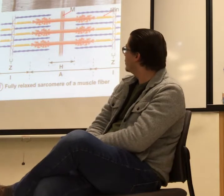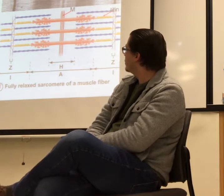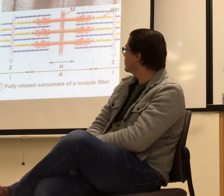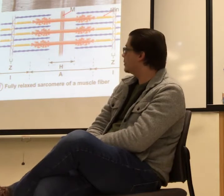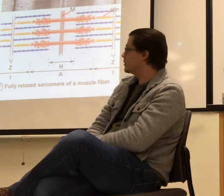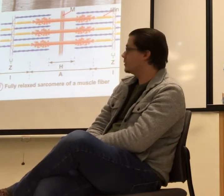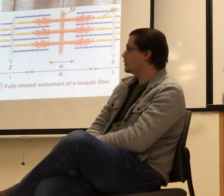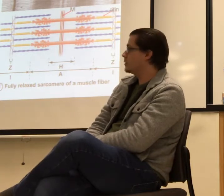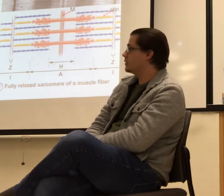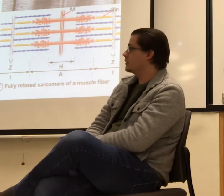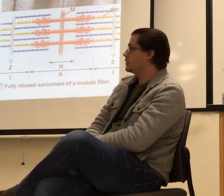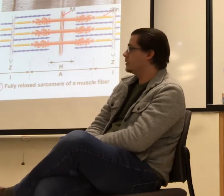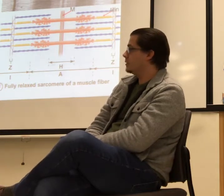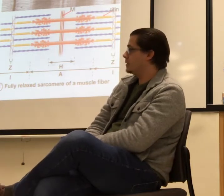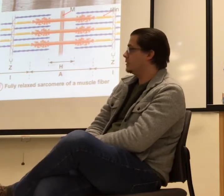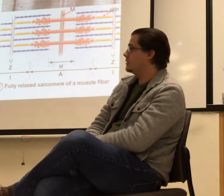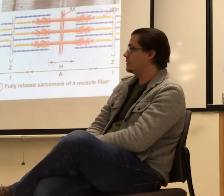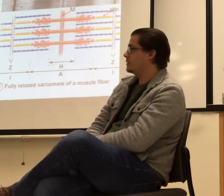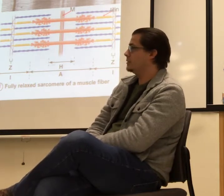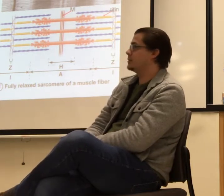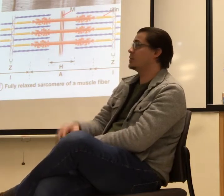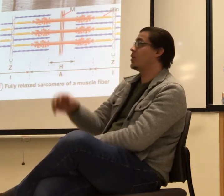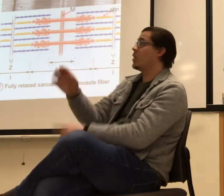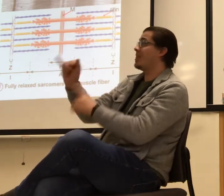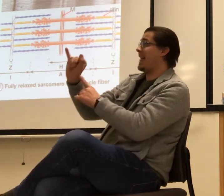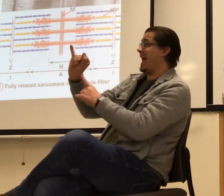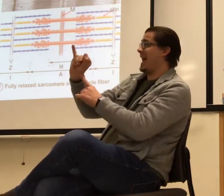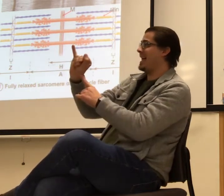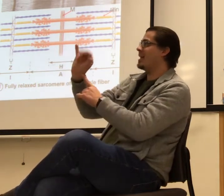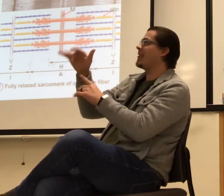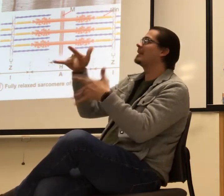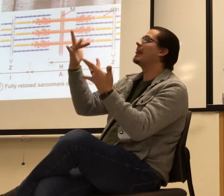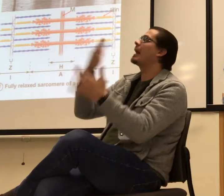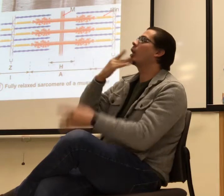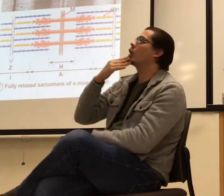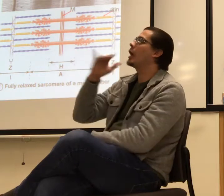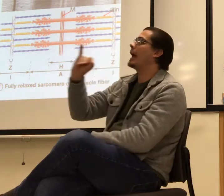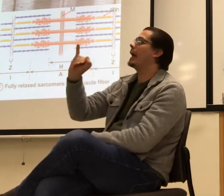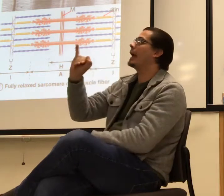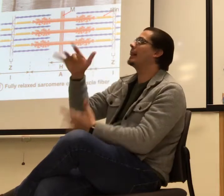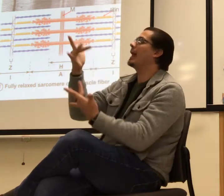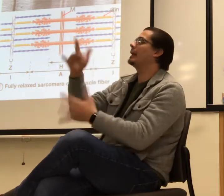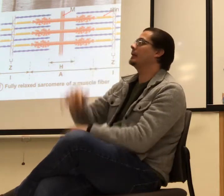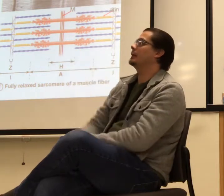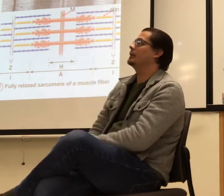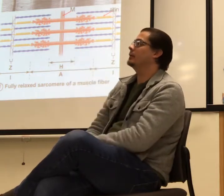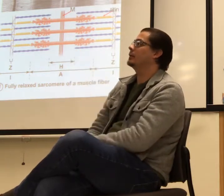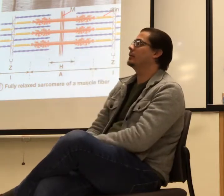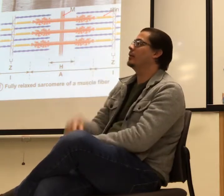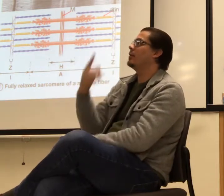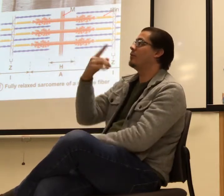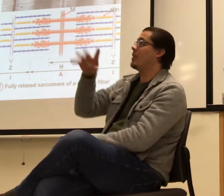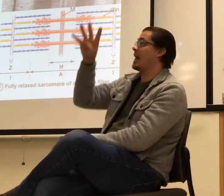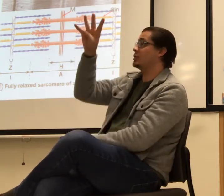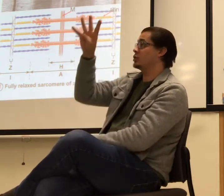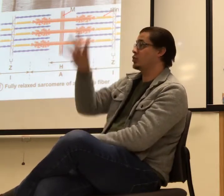I band. Basically, the I band are the light bands in the striped appearance.